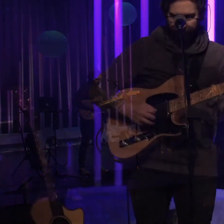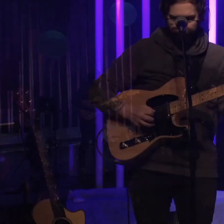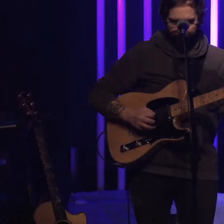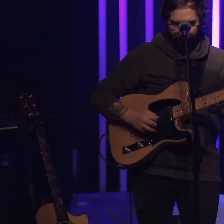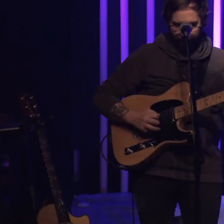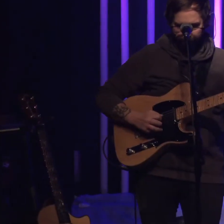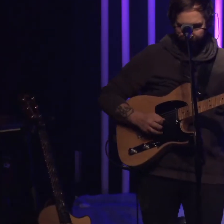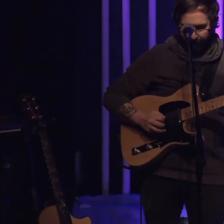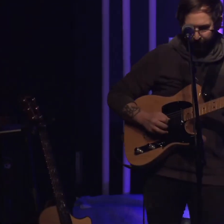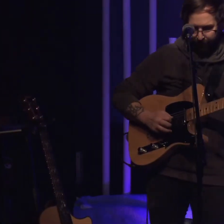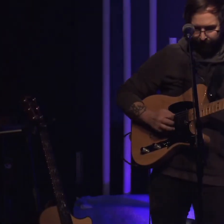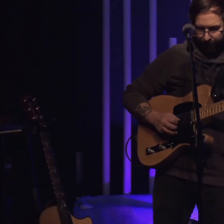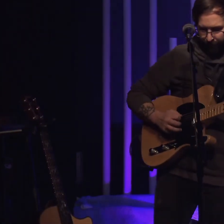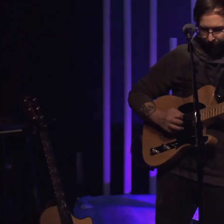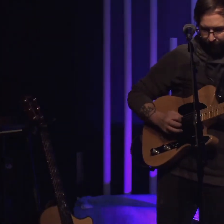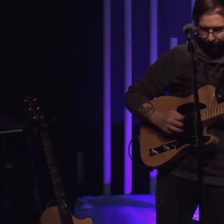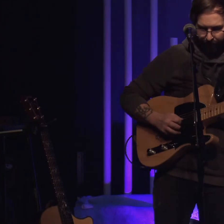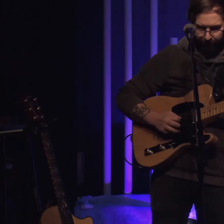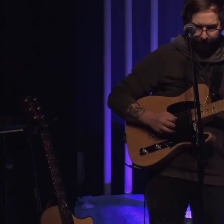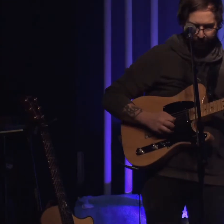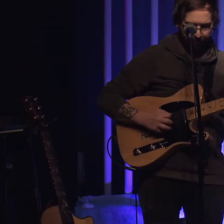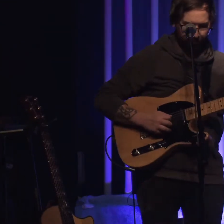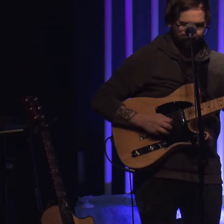I could just